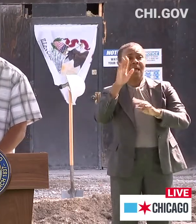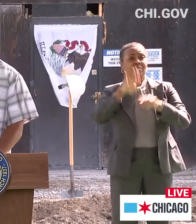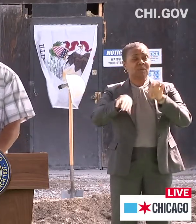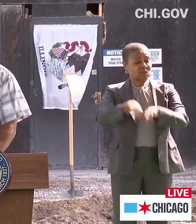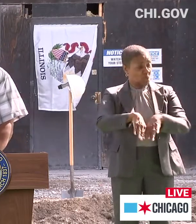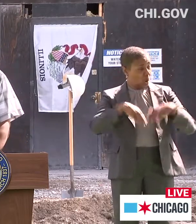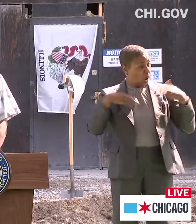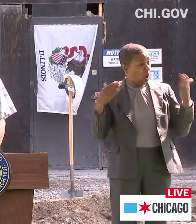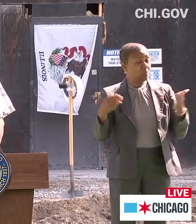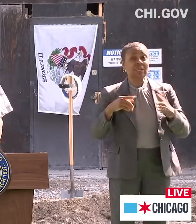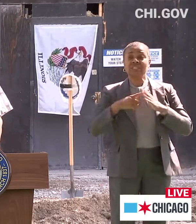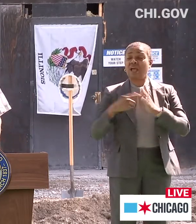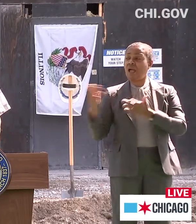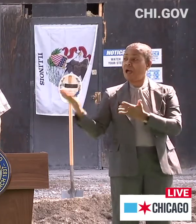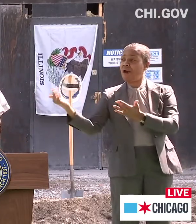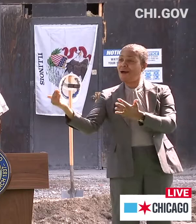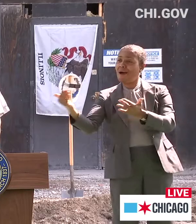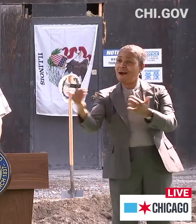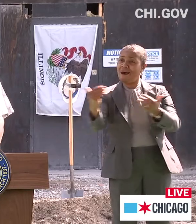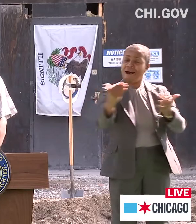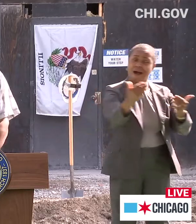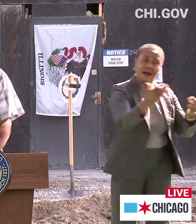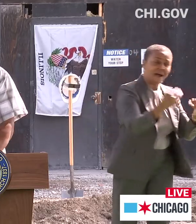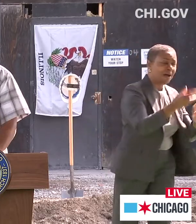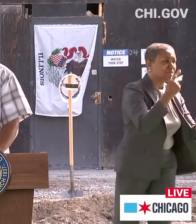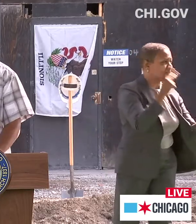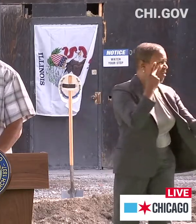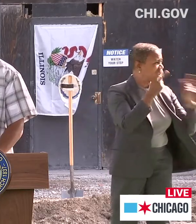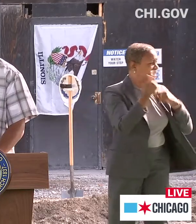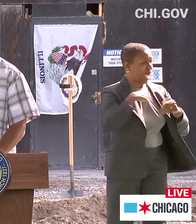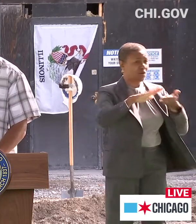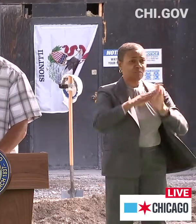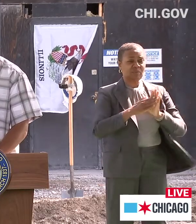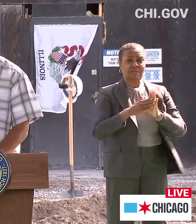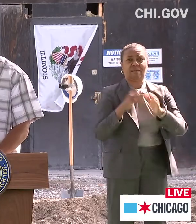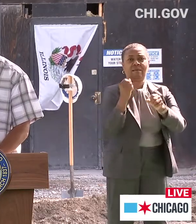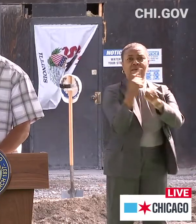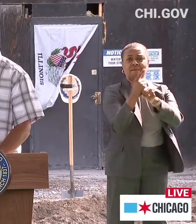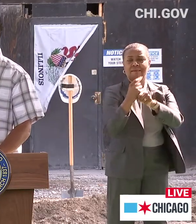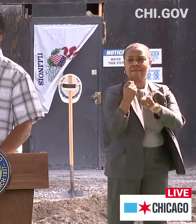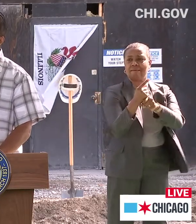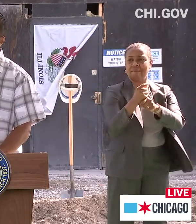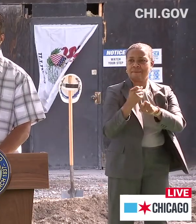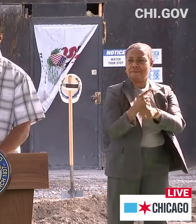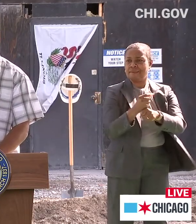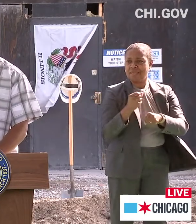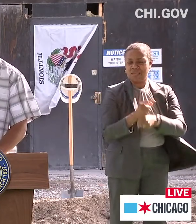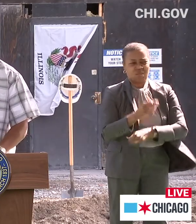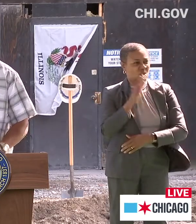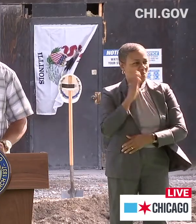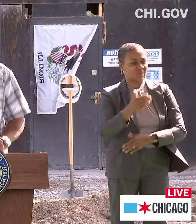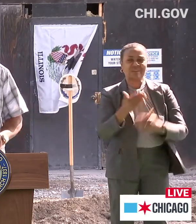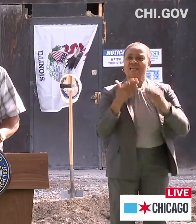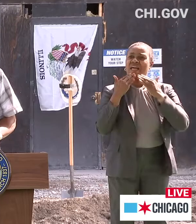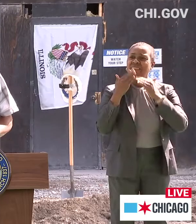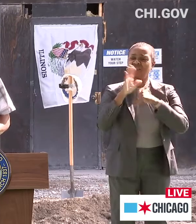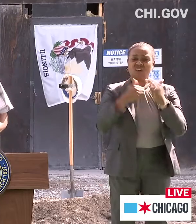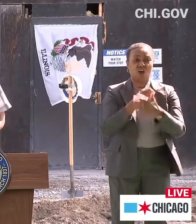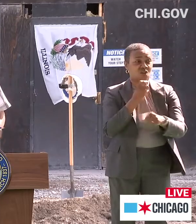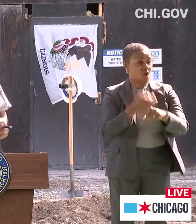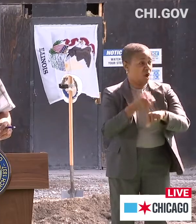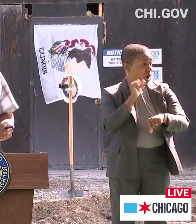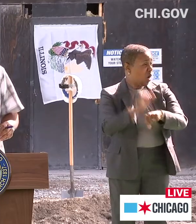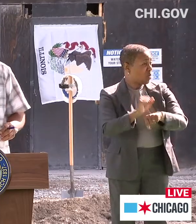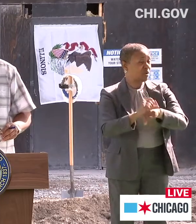can start attracting hundreds of thousands of visitors to our community every single year. And so thank you all so much for all your hard work